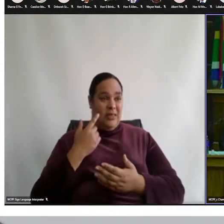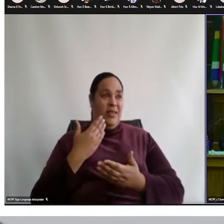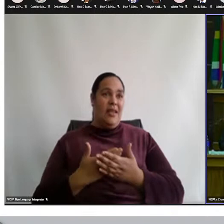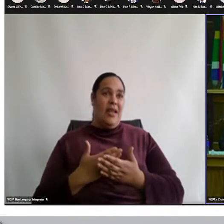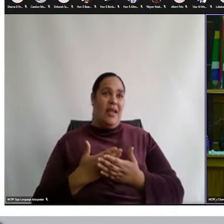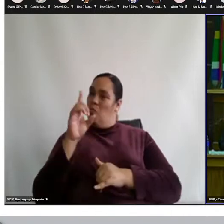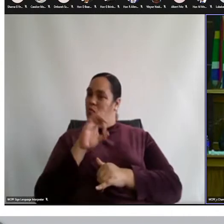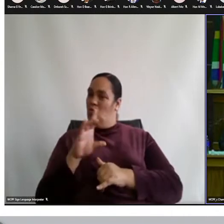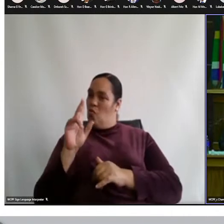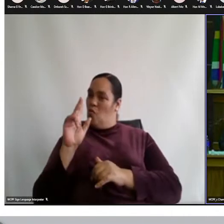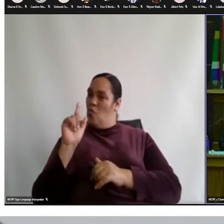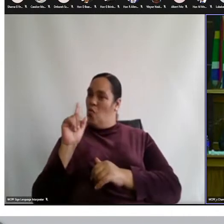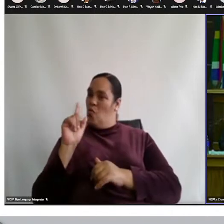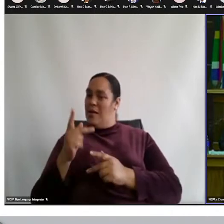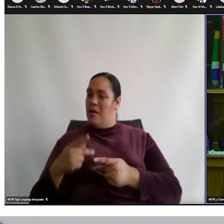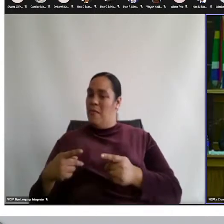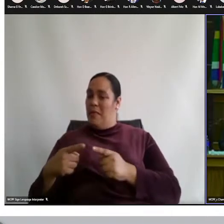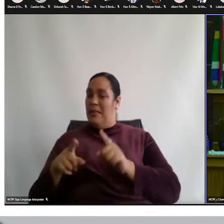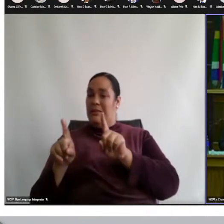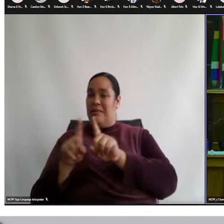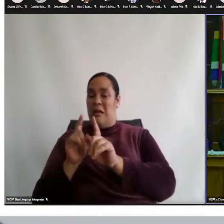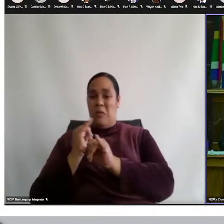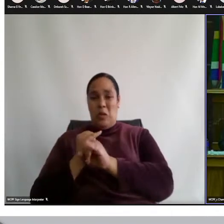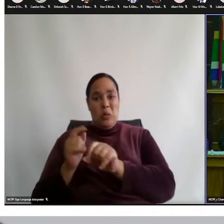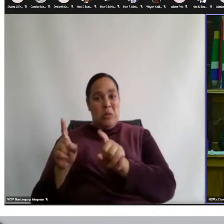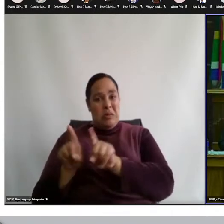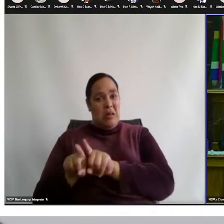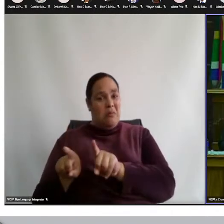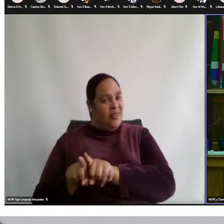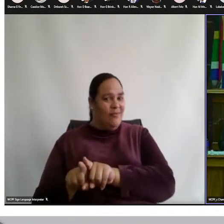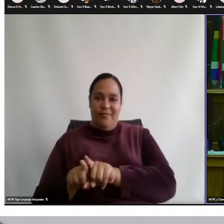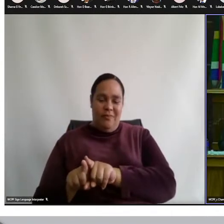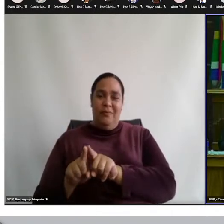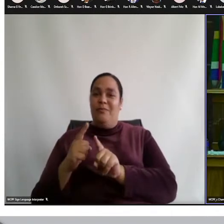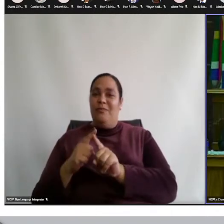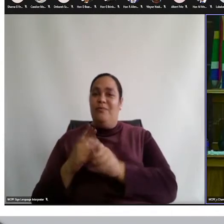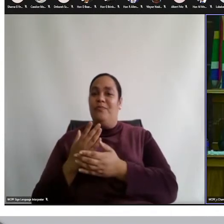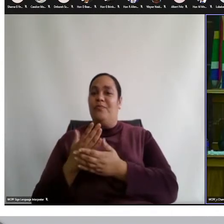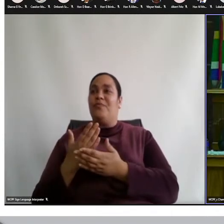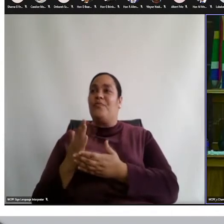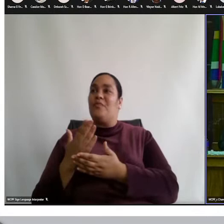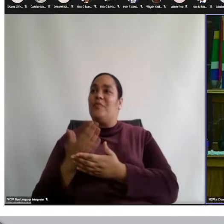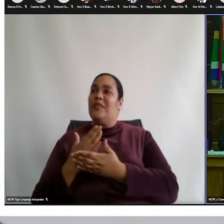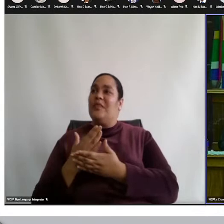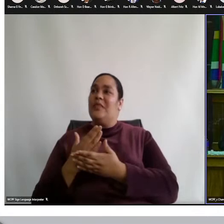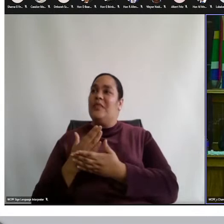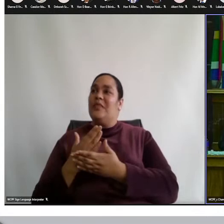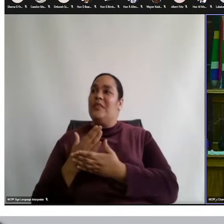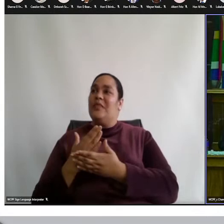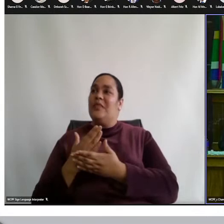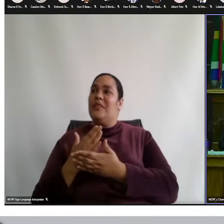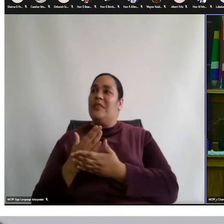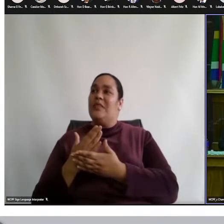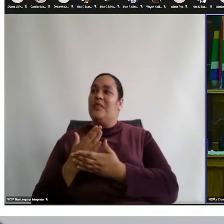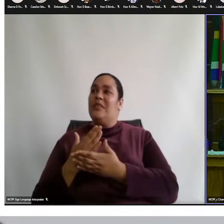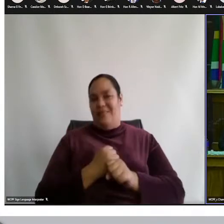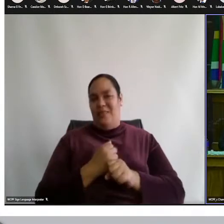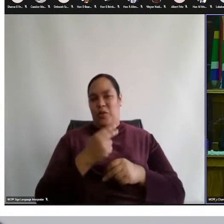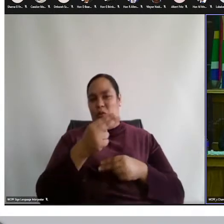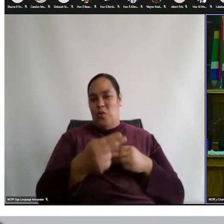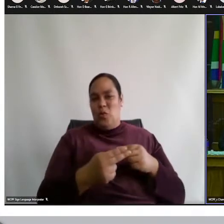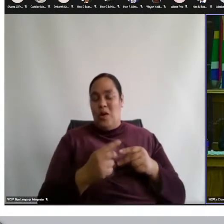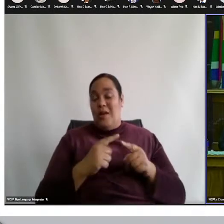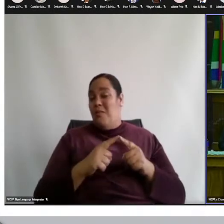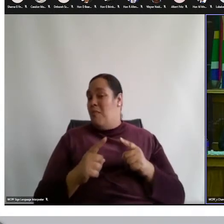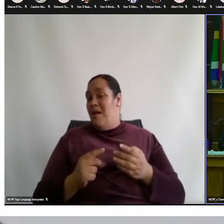one place in the same institution, for some not even for 5 to 10 years. But honorable